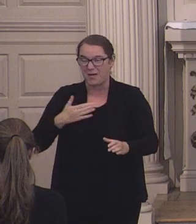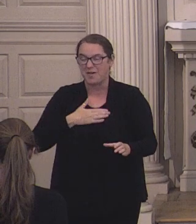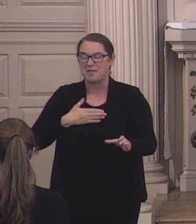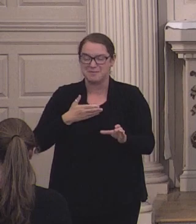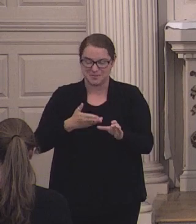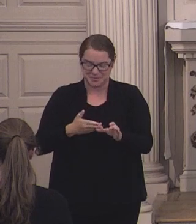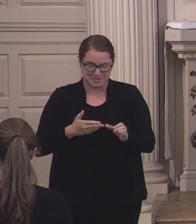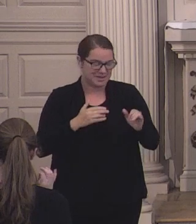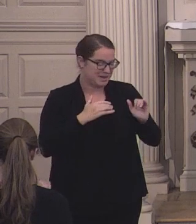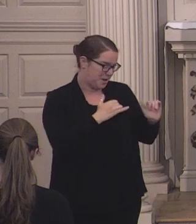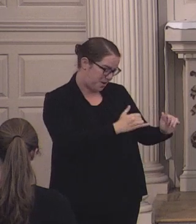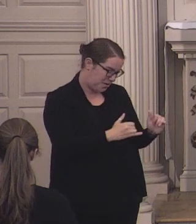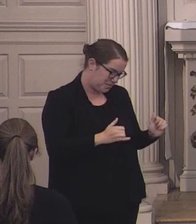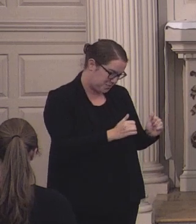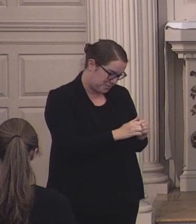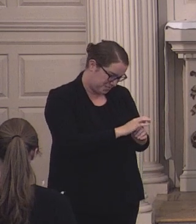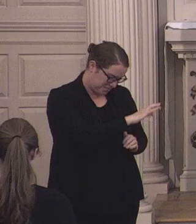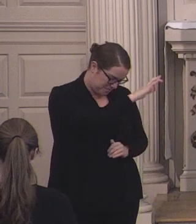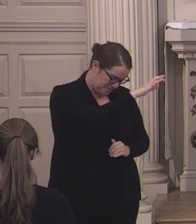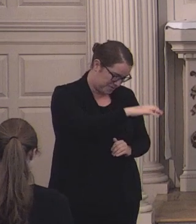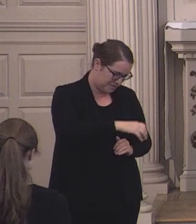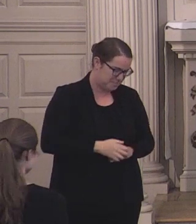all.